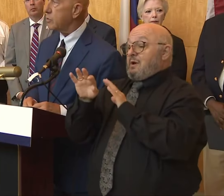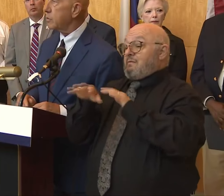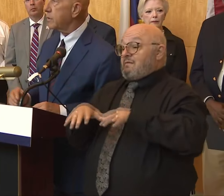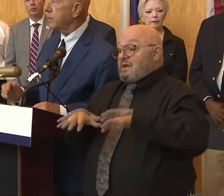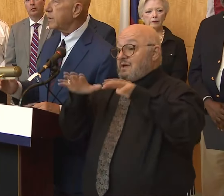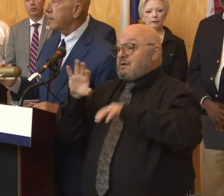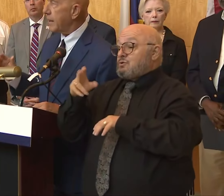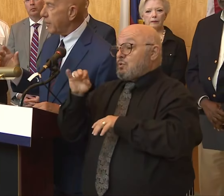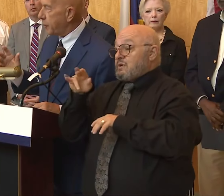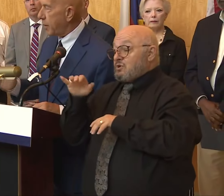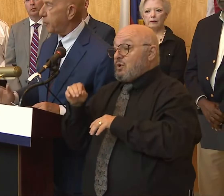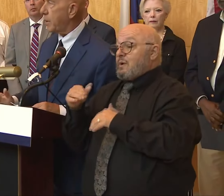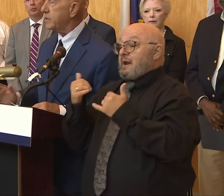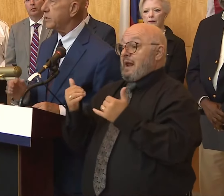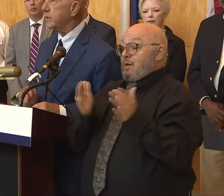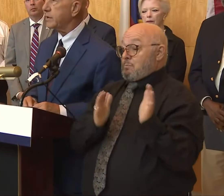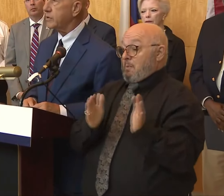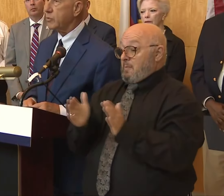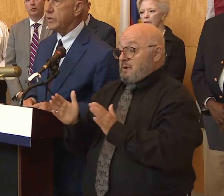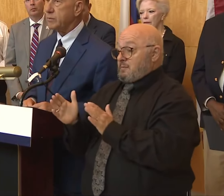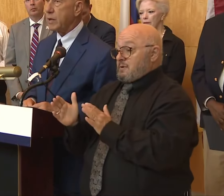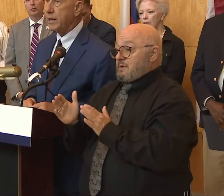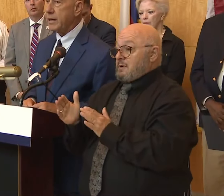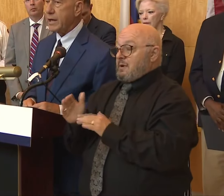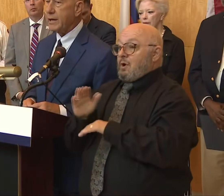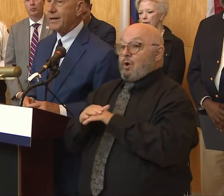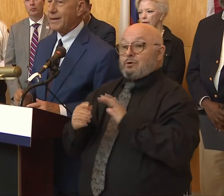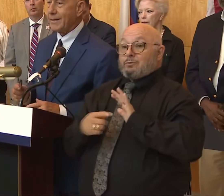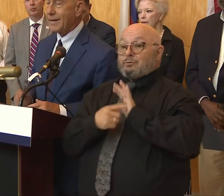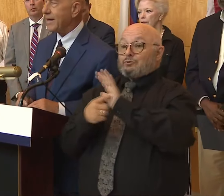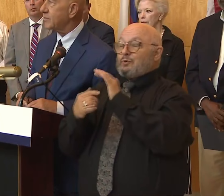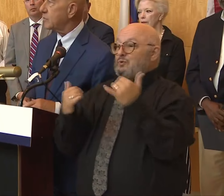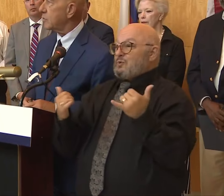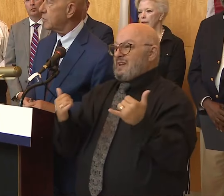Rito, now the preparation that's on display today.